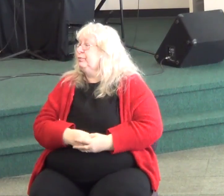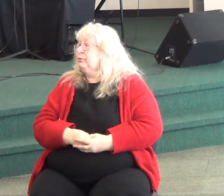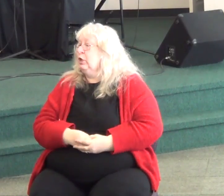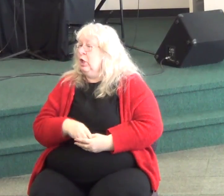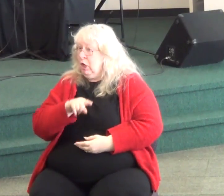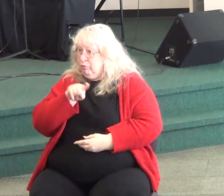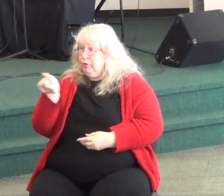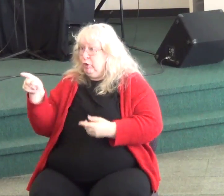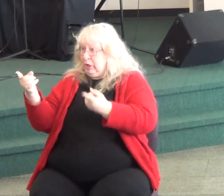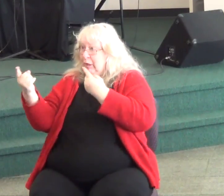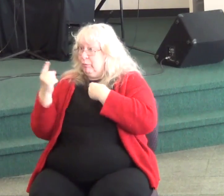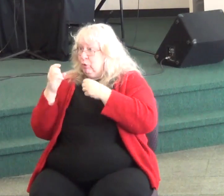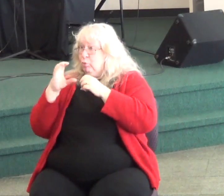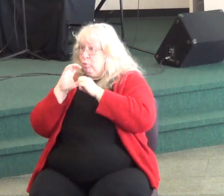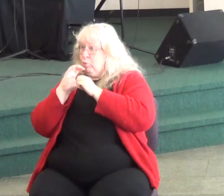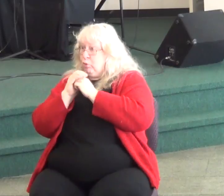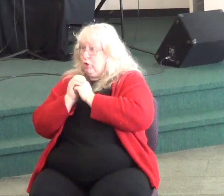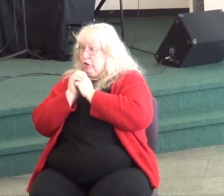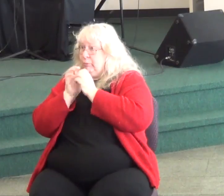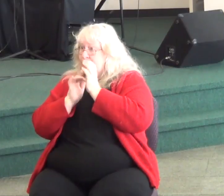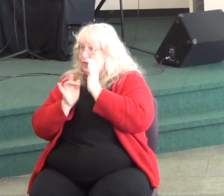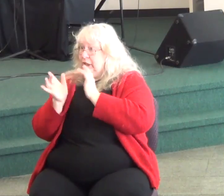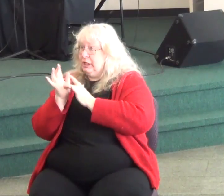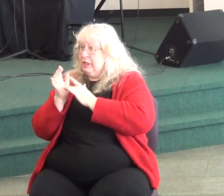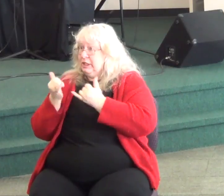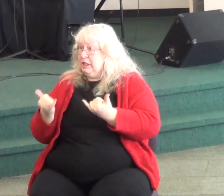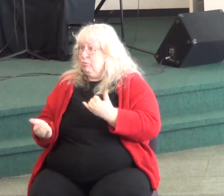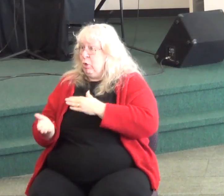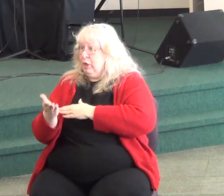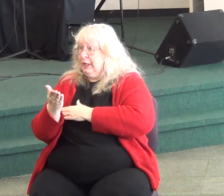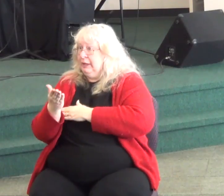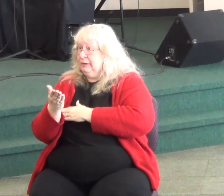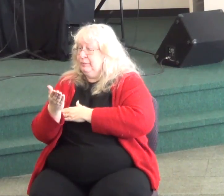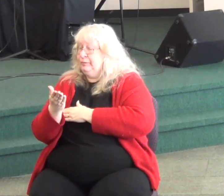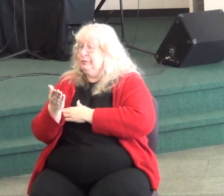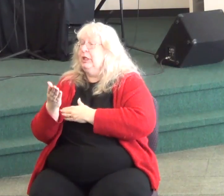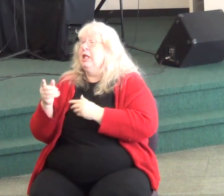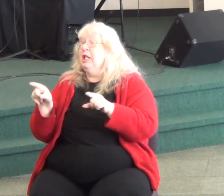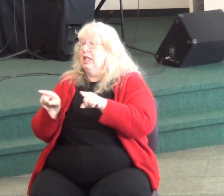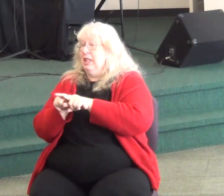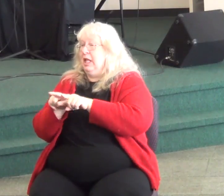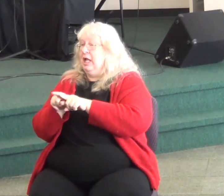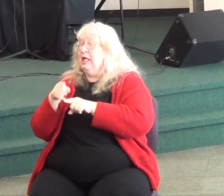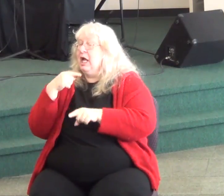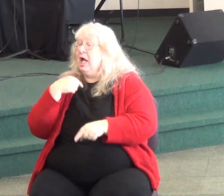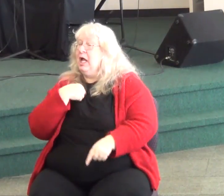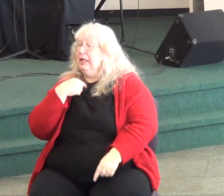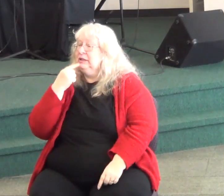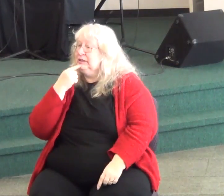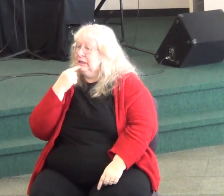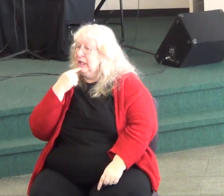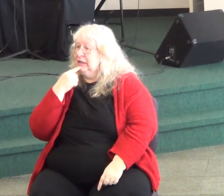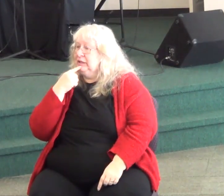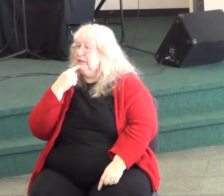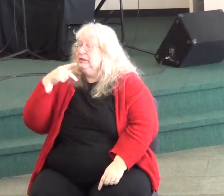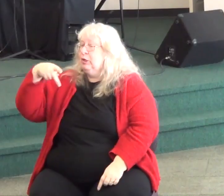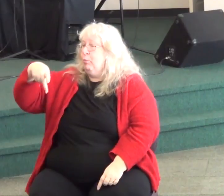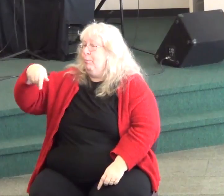this morning? Yes. Like I said, this is Palm Sunday. And Jesus